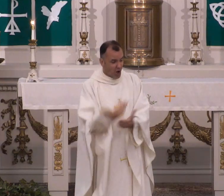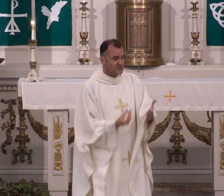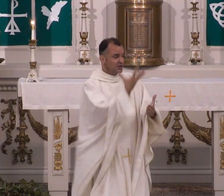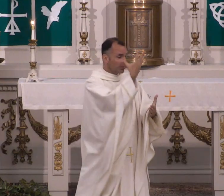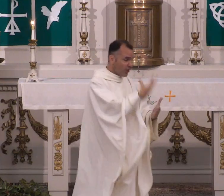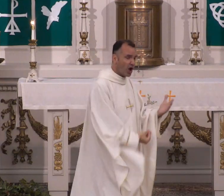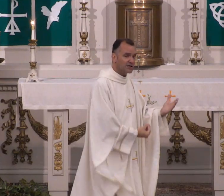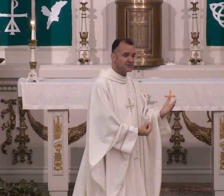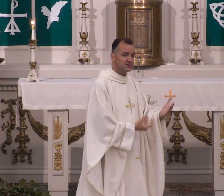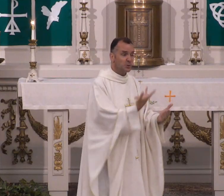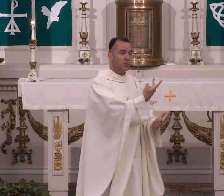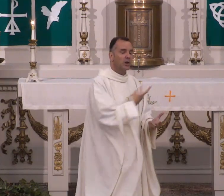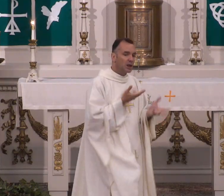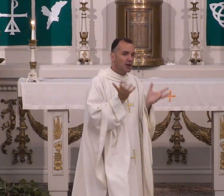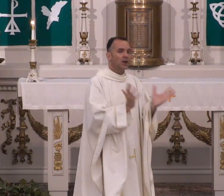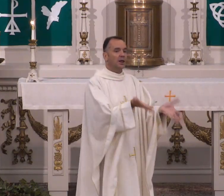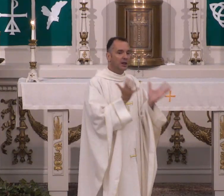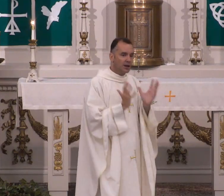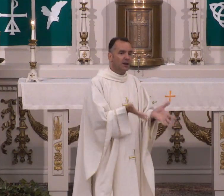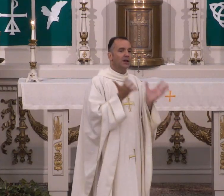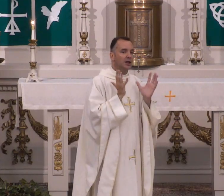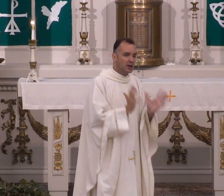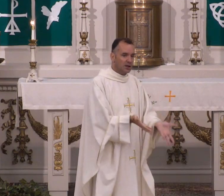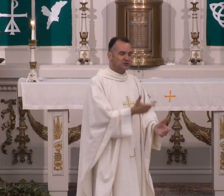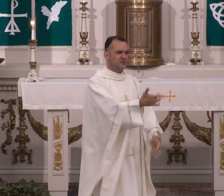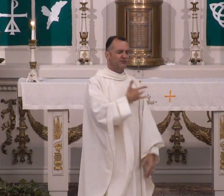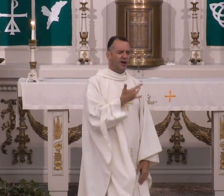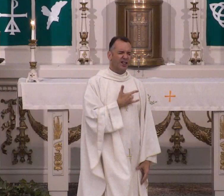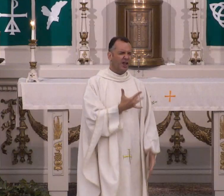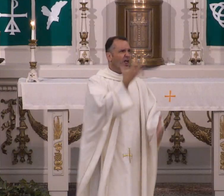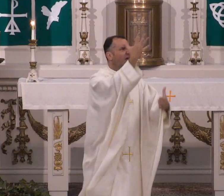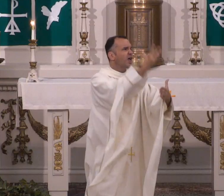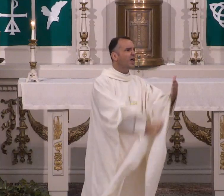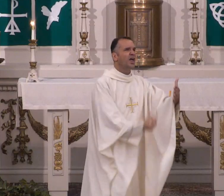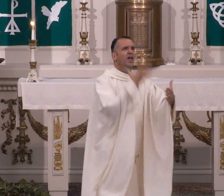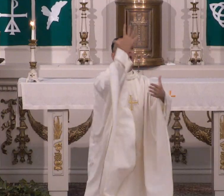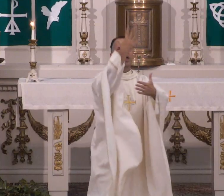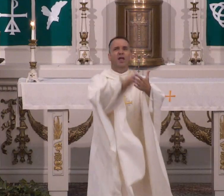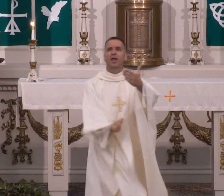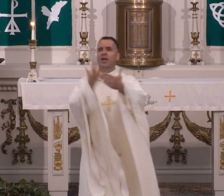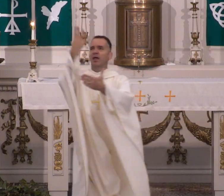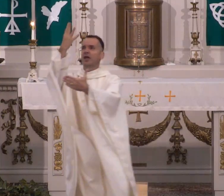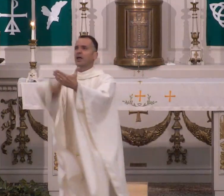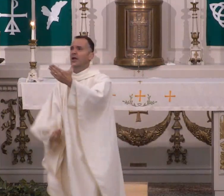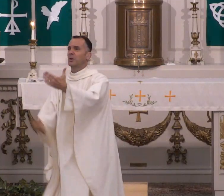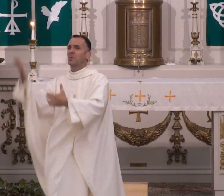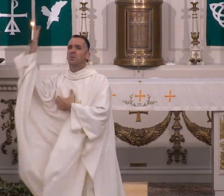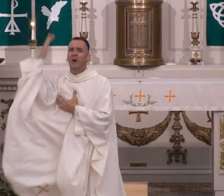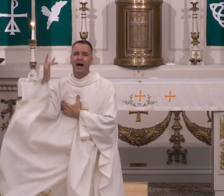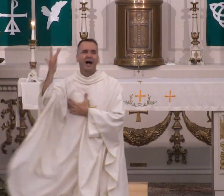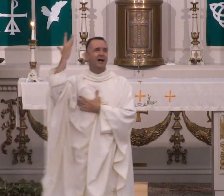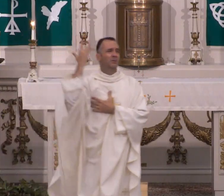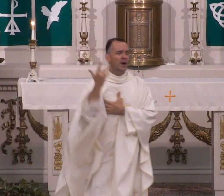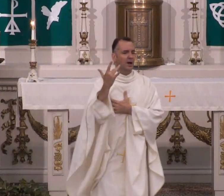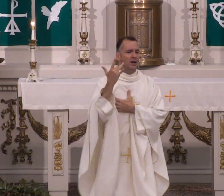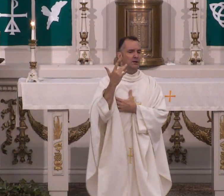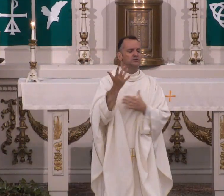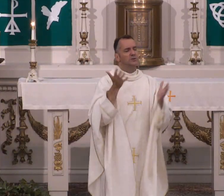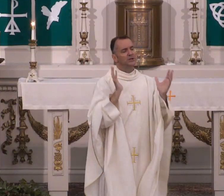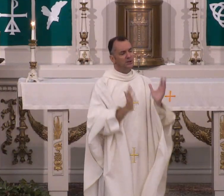her husband passed away. And so I was talking to this friend who has experienced such tremendous loss